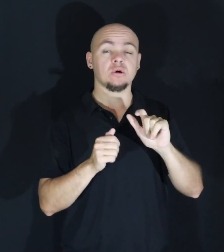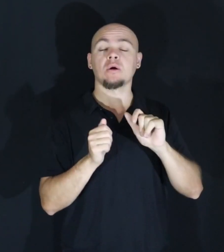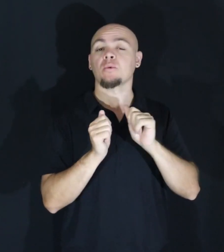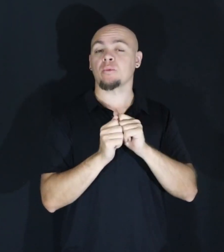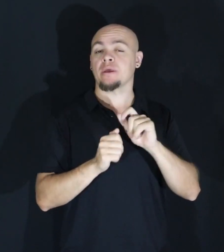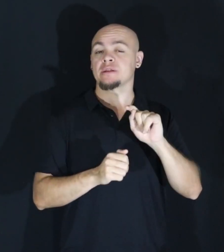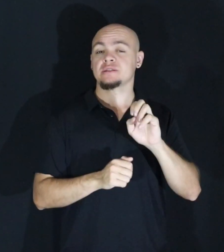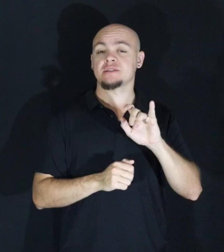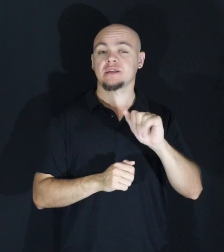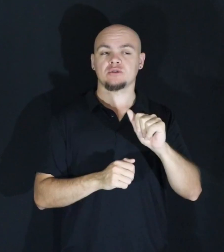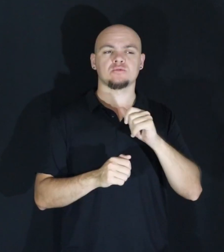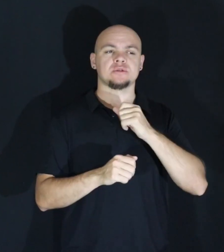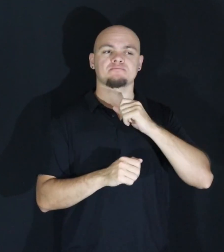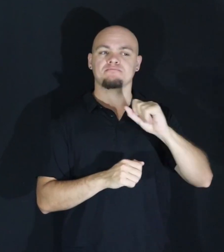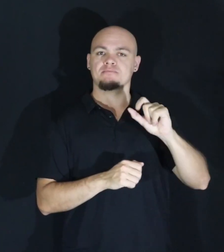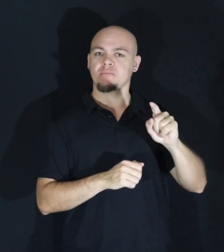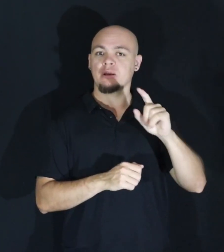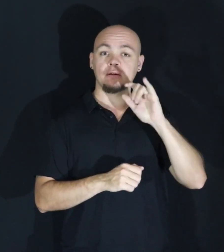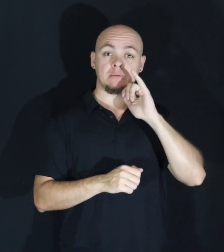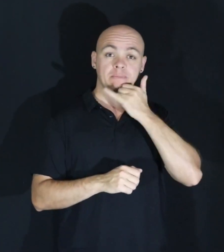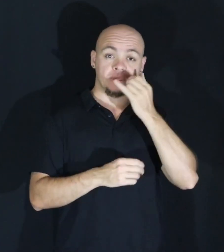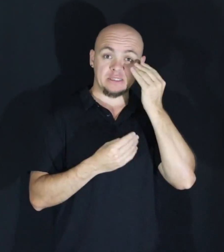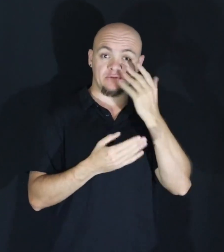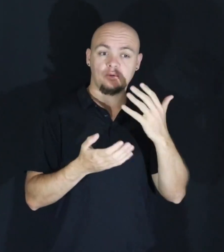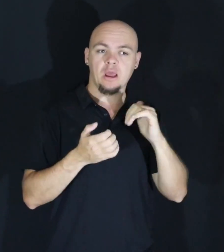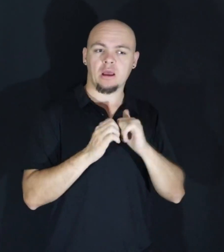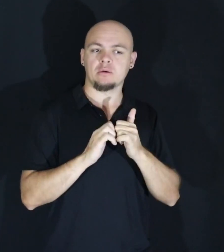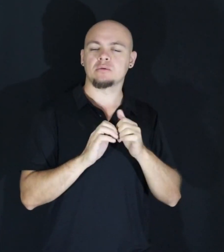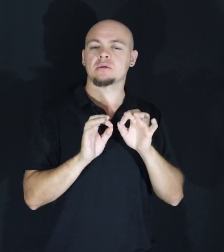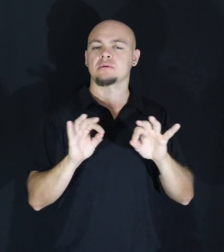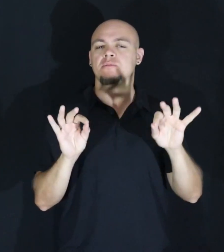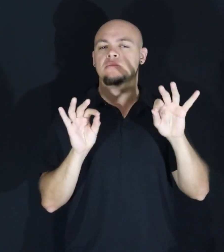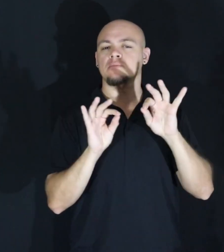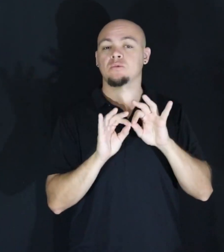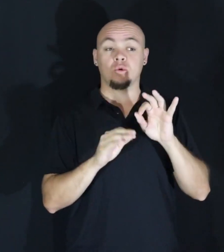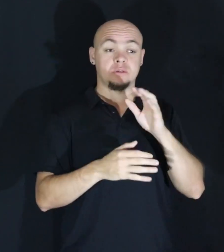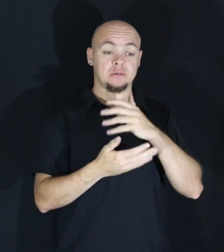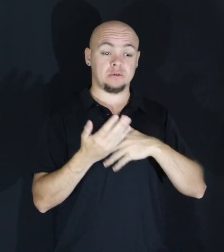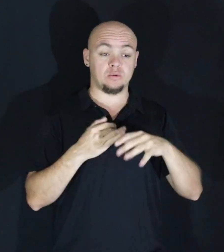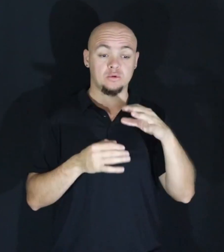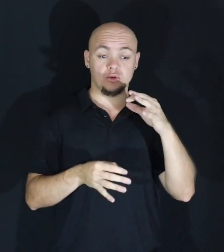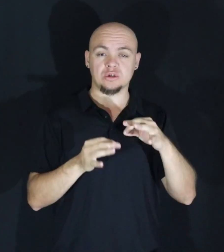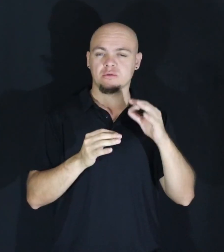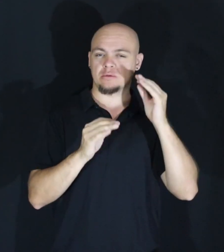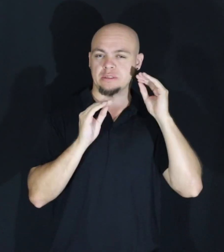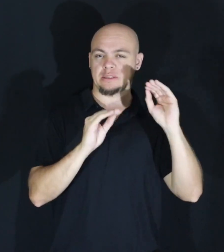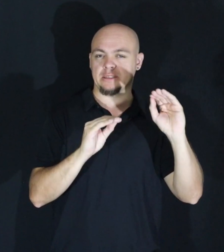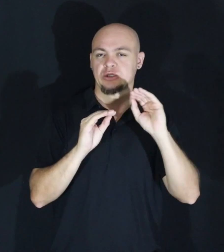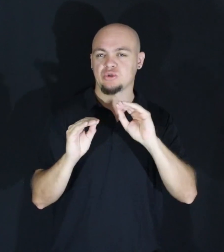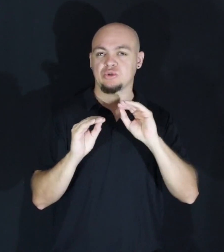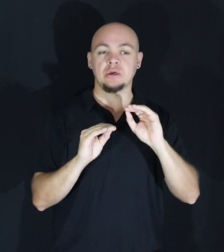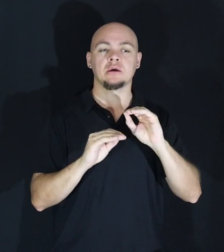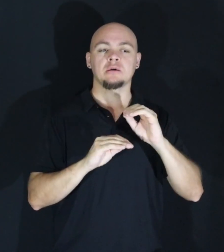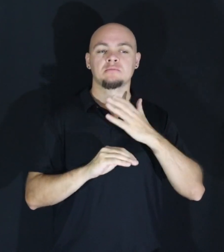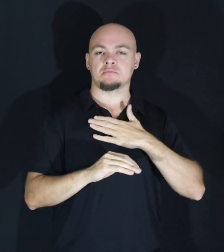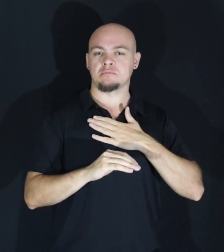specialize in combating misinformation while educating people on the importance of social justice matters. It's how I've built it from the ground